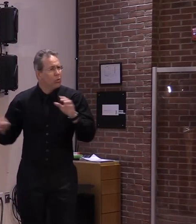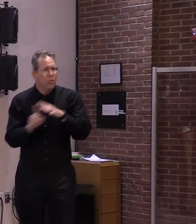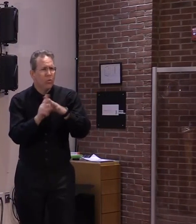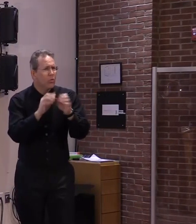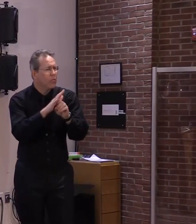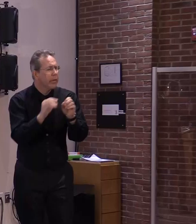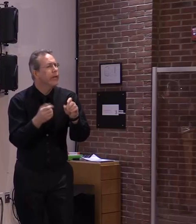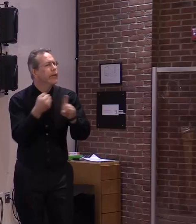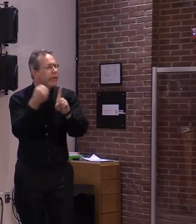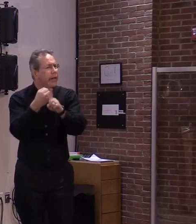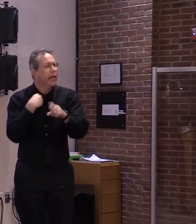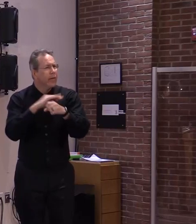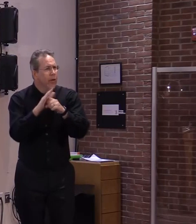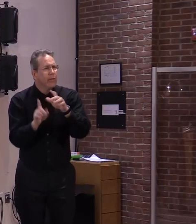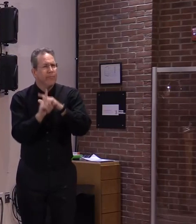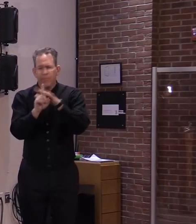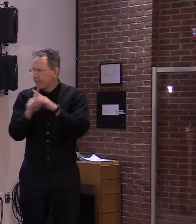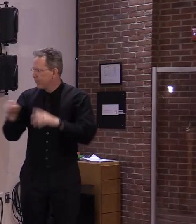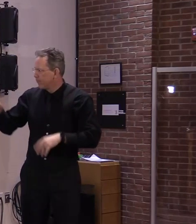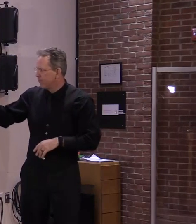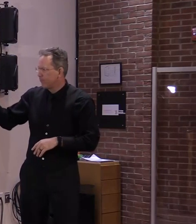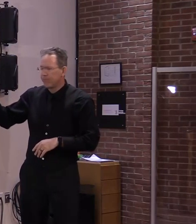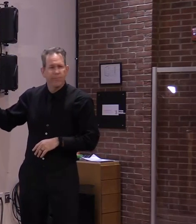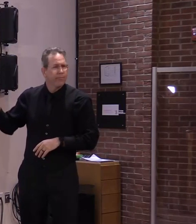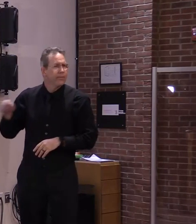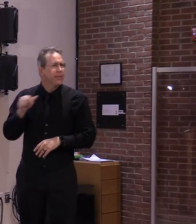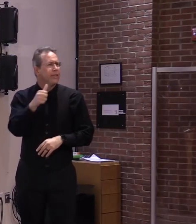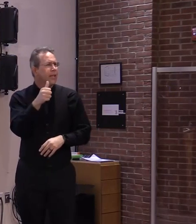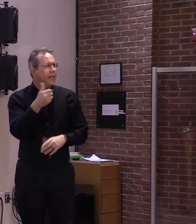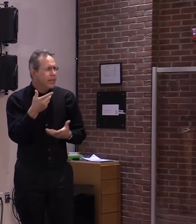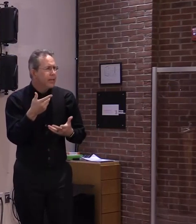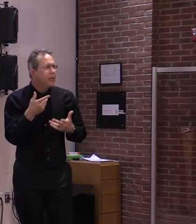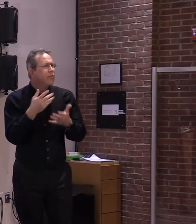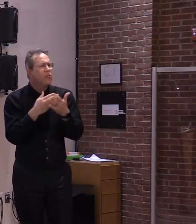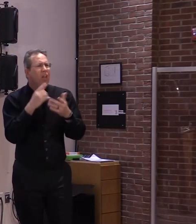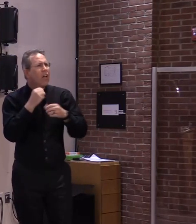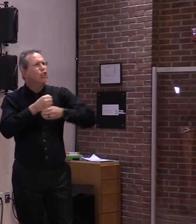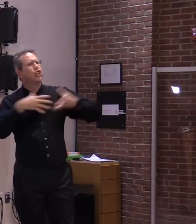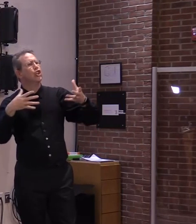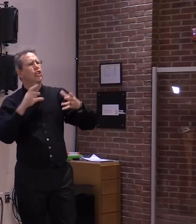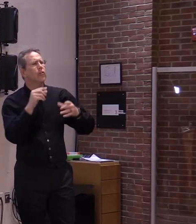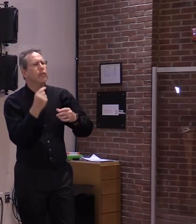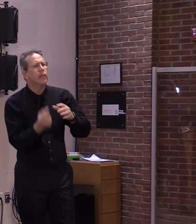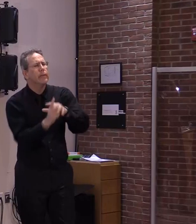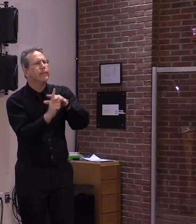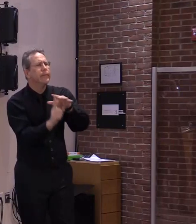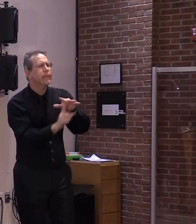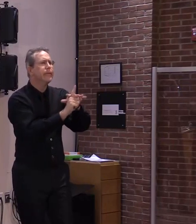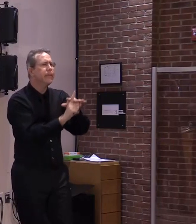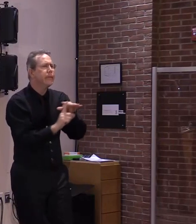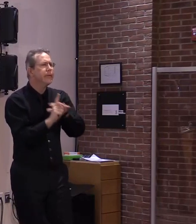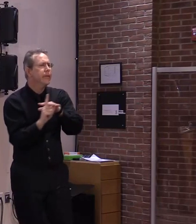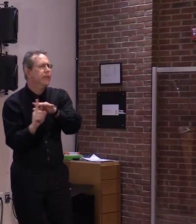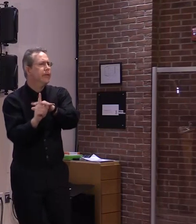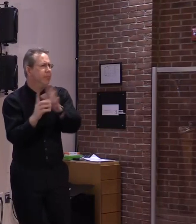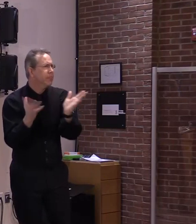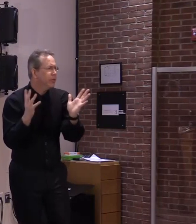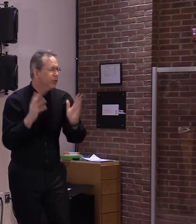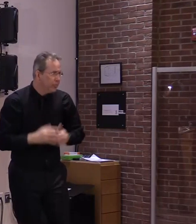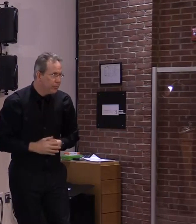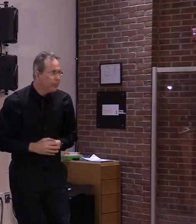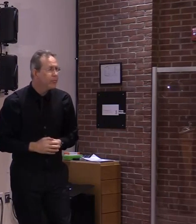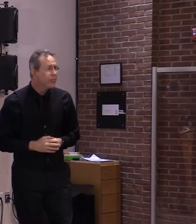remain considerably smaller than what we experienced earlier in the year. In early January, the average size of a